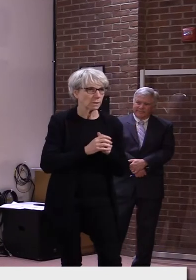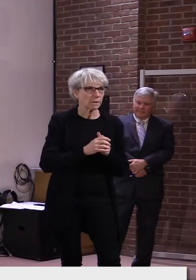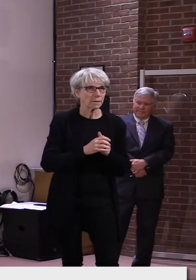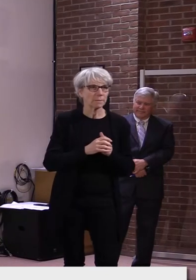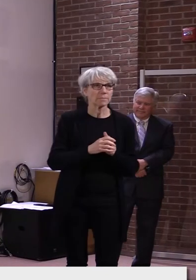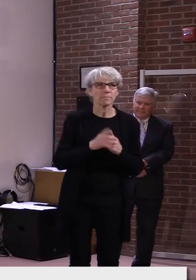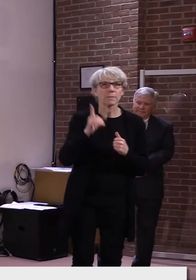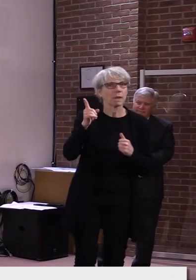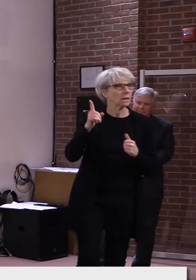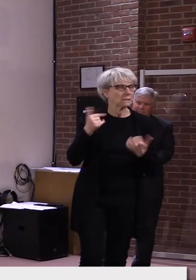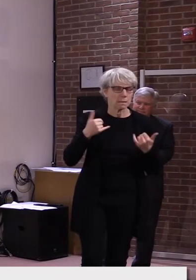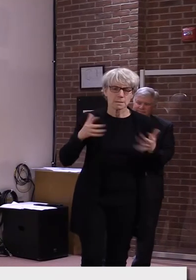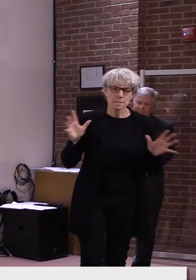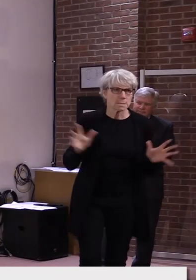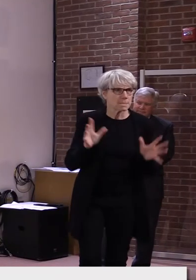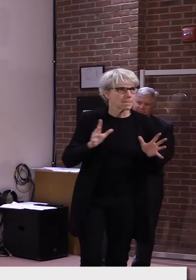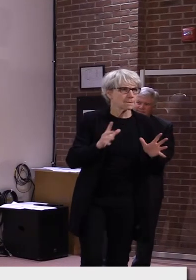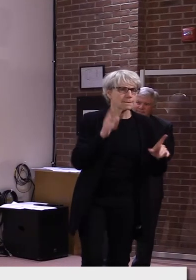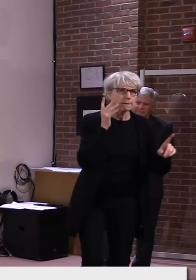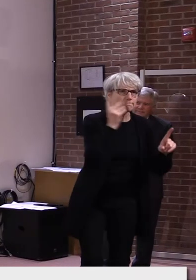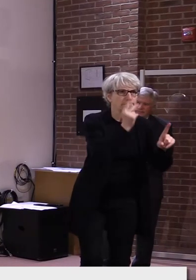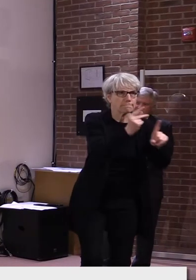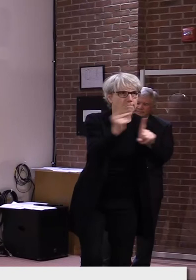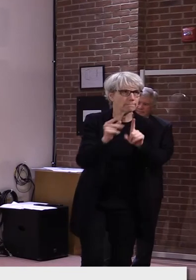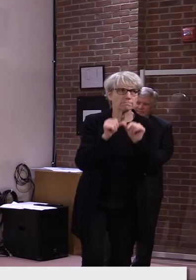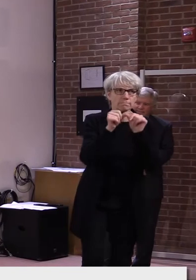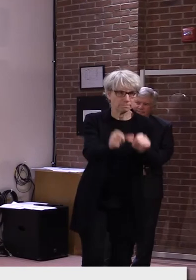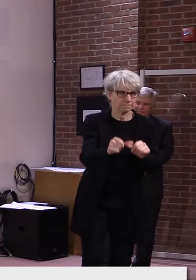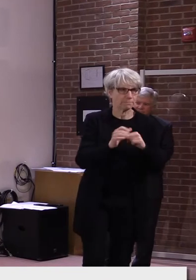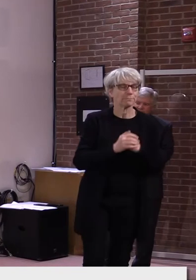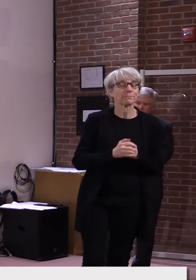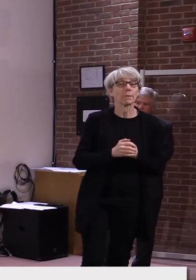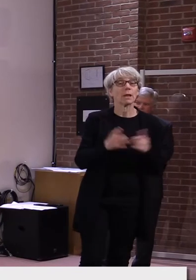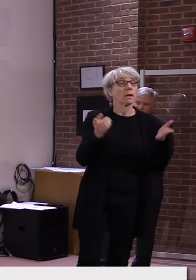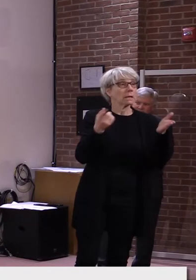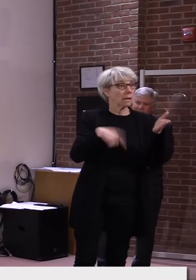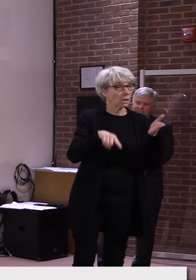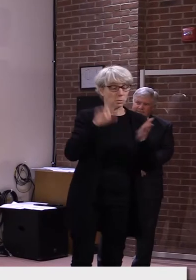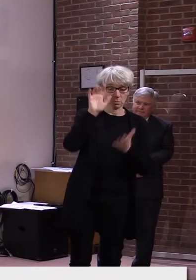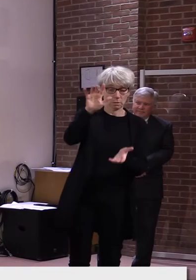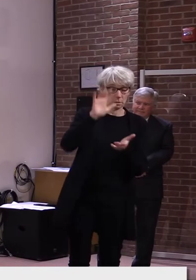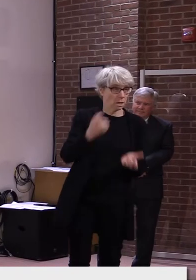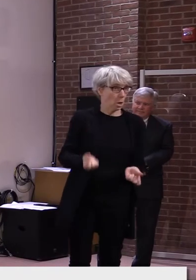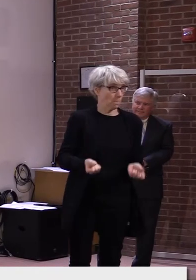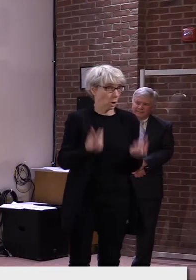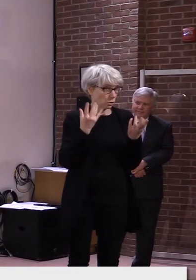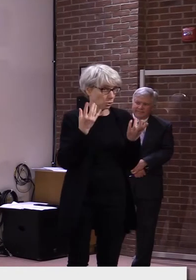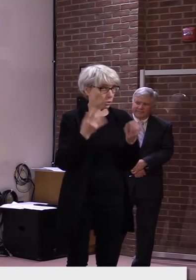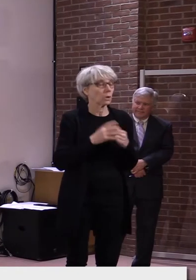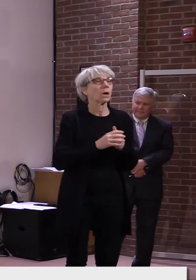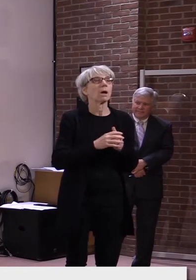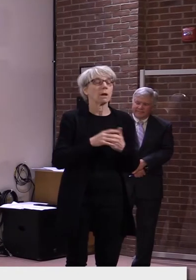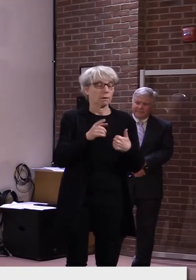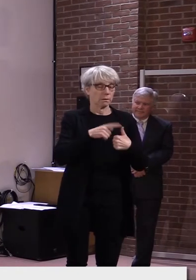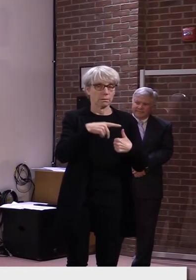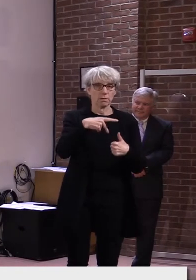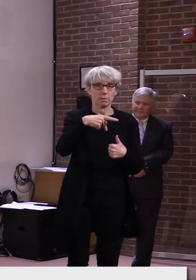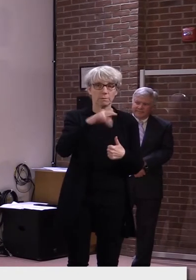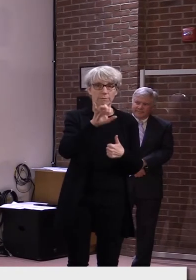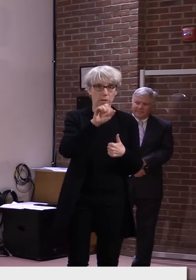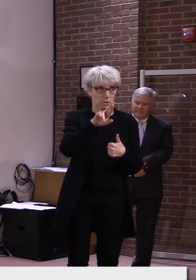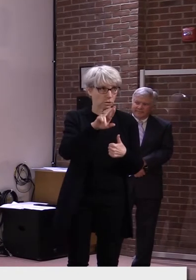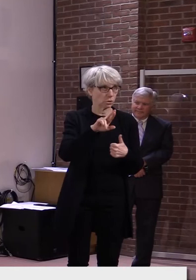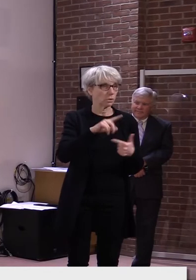these efforts. We also got an update on our allocations for next week, and we'll be getting the same amount of Pfizer and